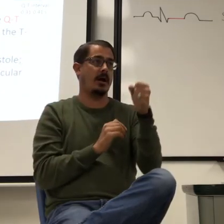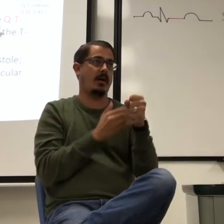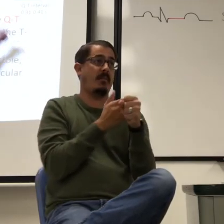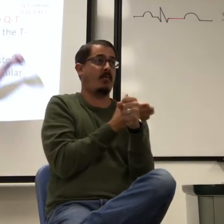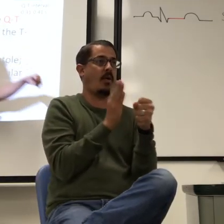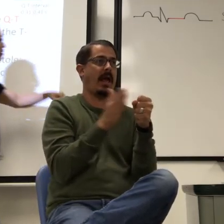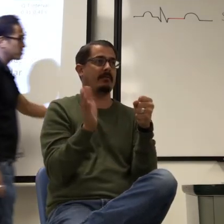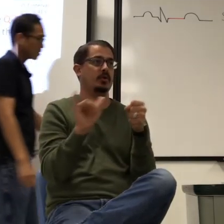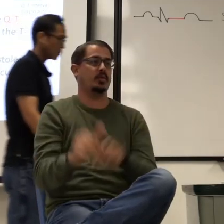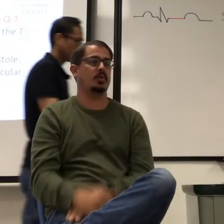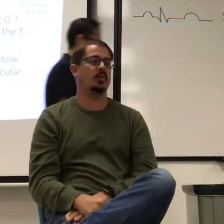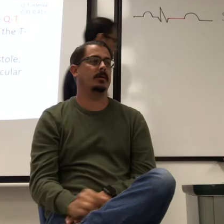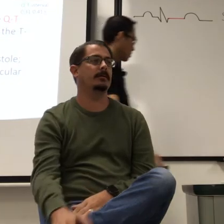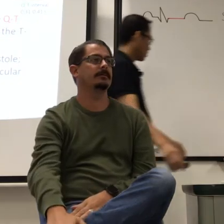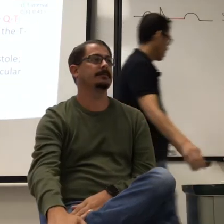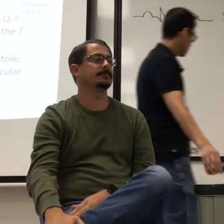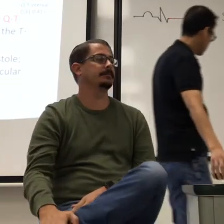that's kind of what you highlight there. So